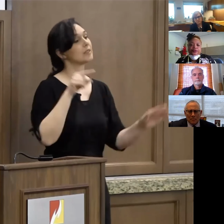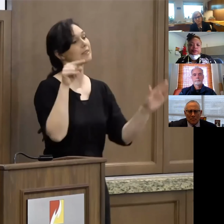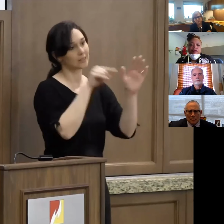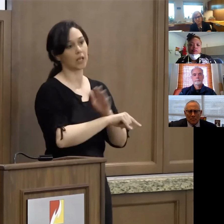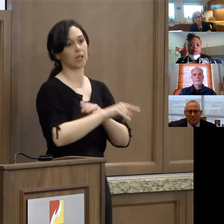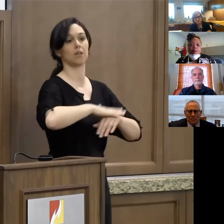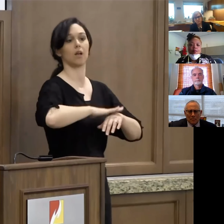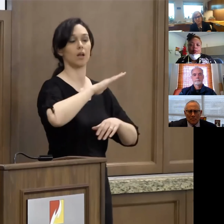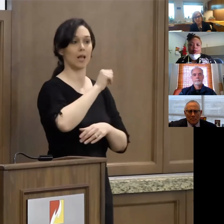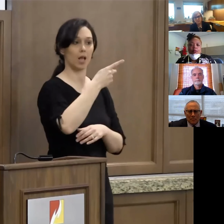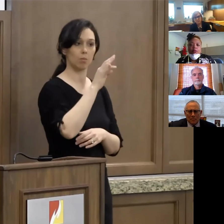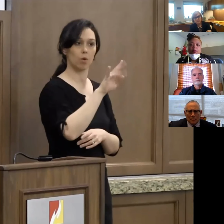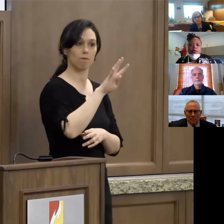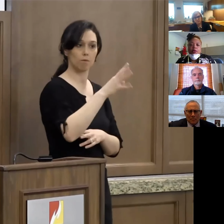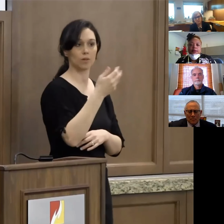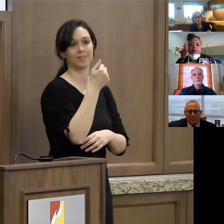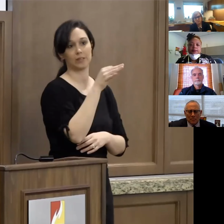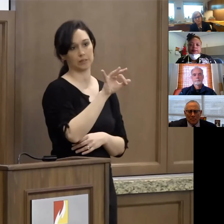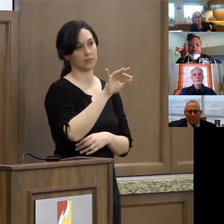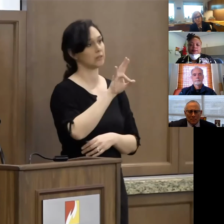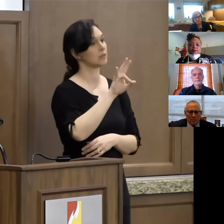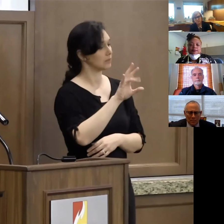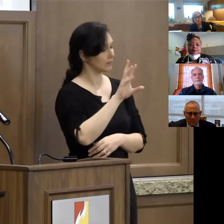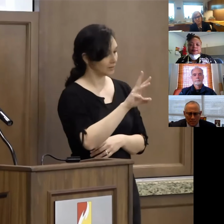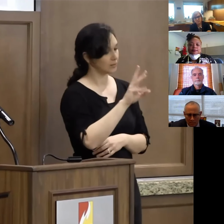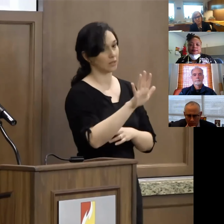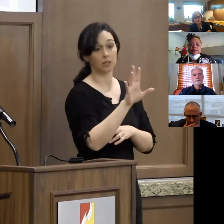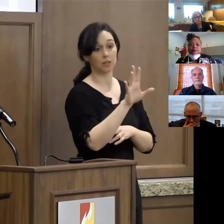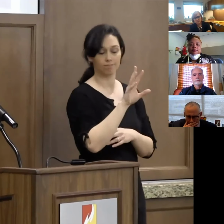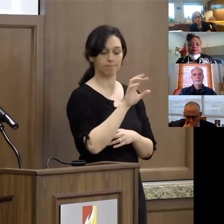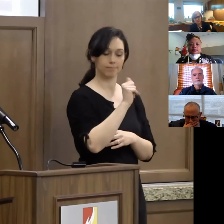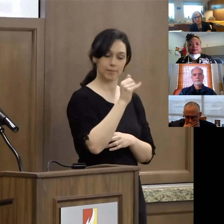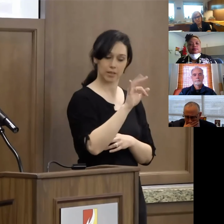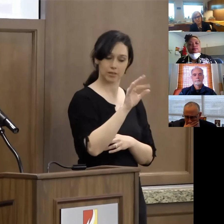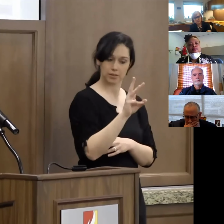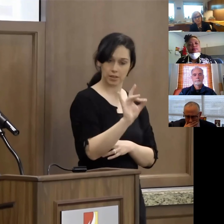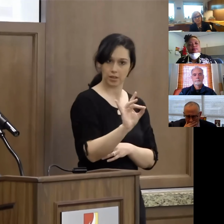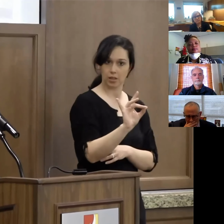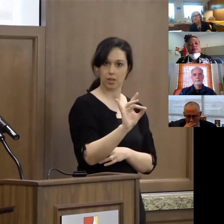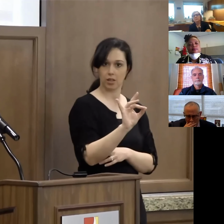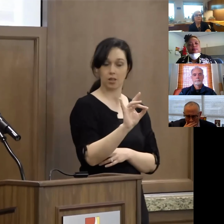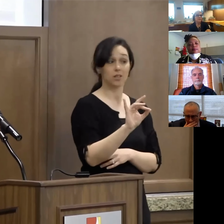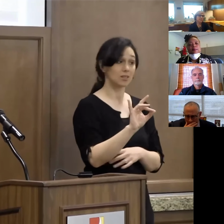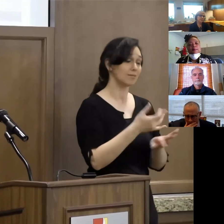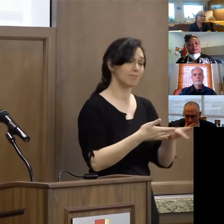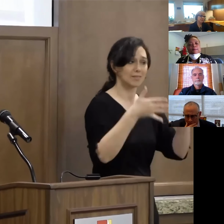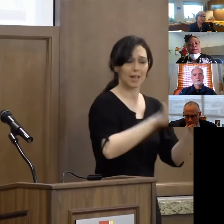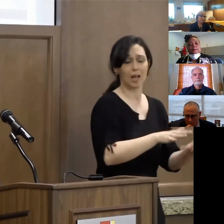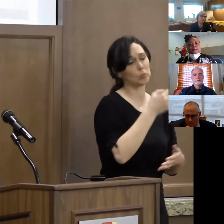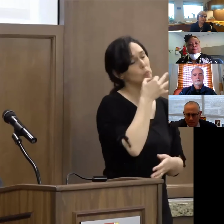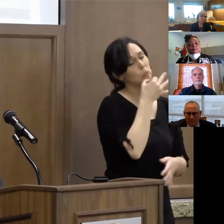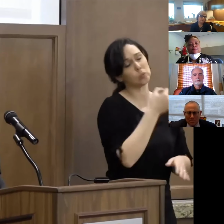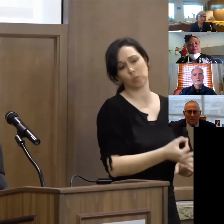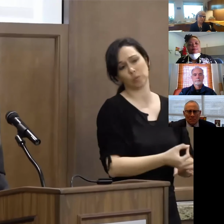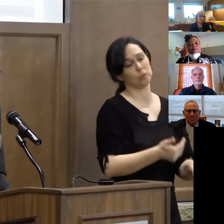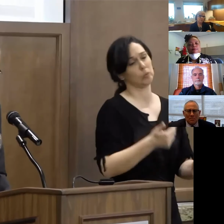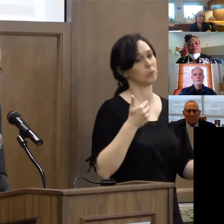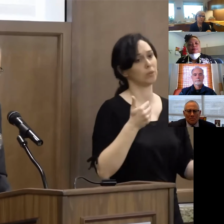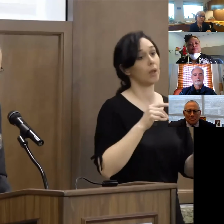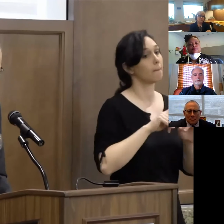April 4th, 1968. While he was taken from the world much too soon, he made an